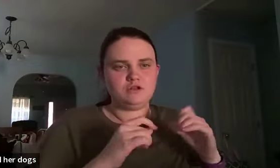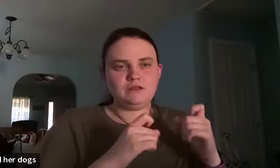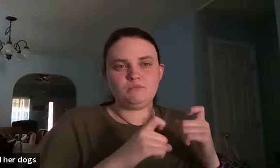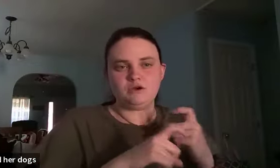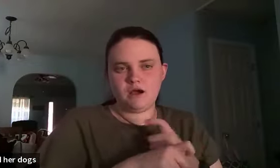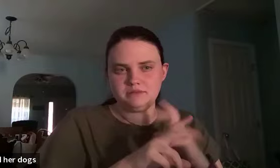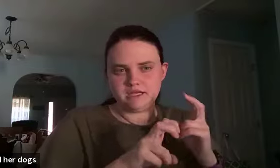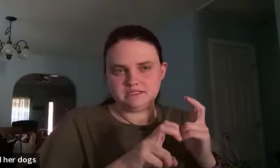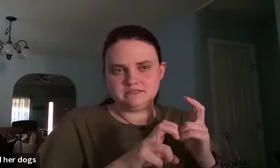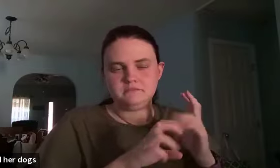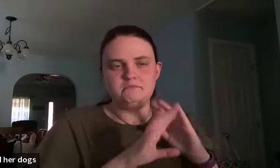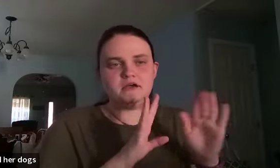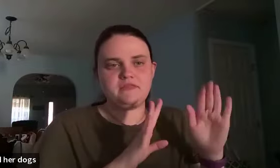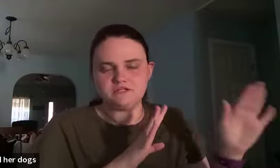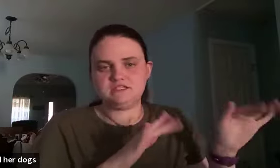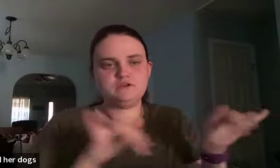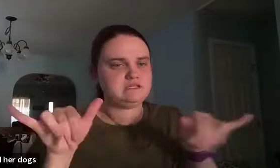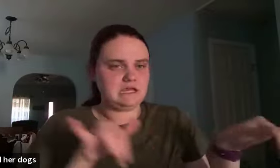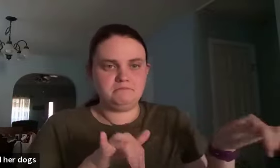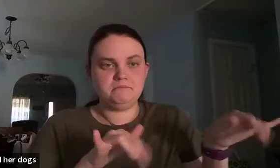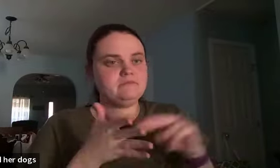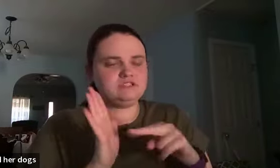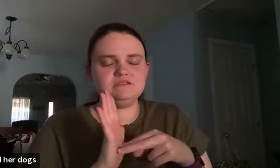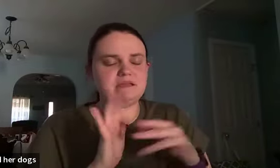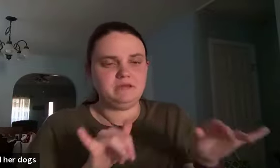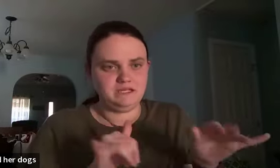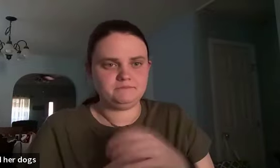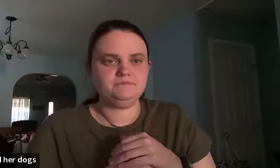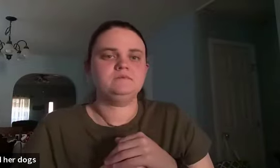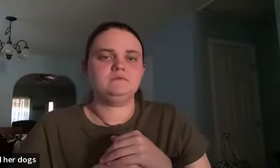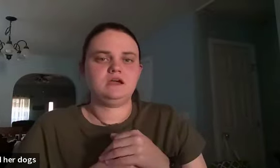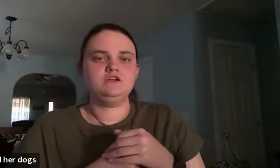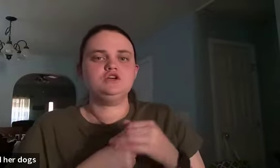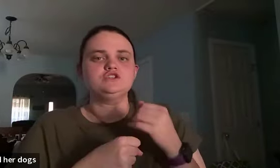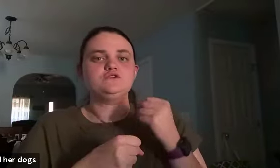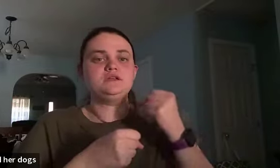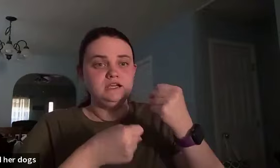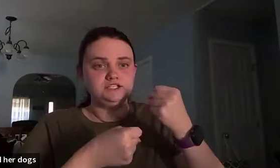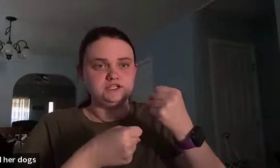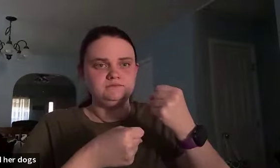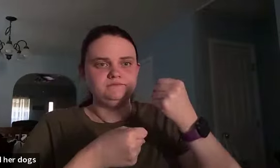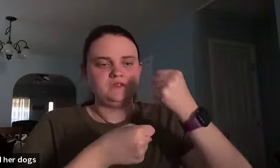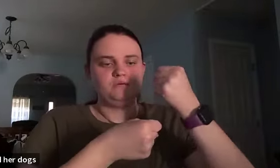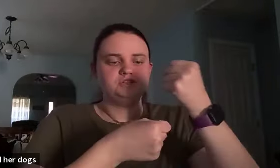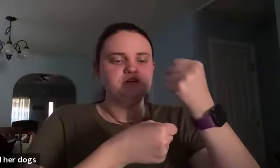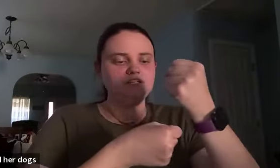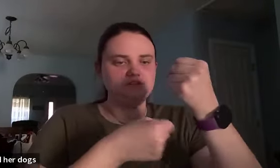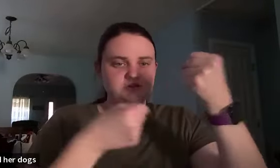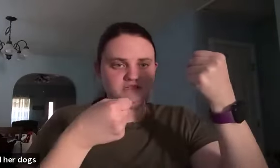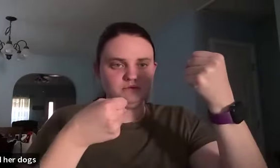natural or a little more complex, but they're still the same meaning. Okay. So for next year, what you're going to do is you're going to start